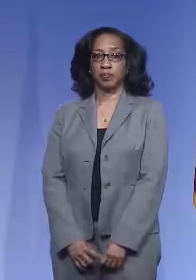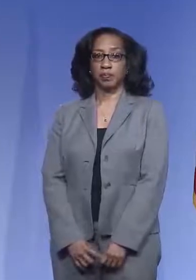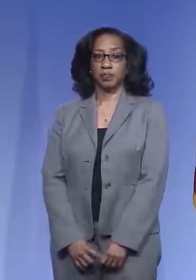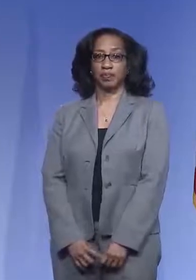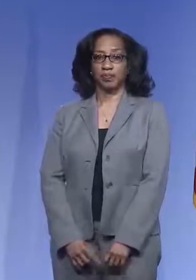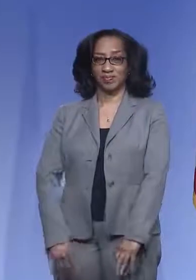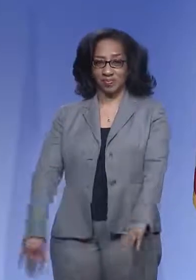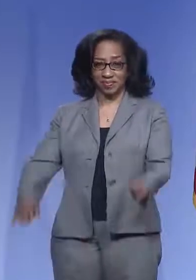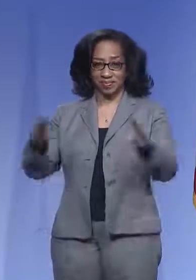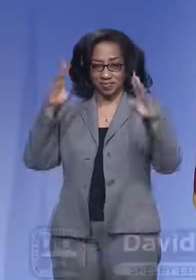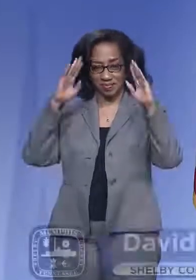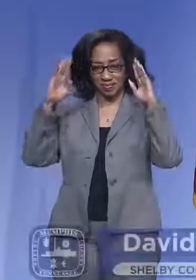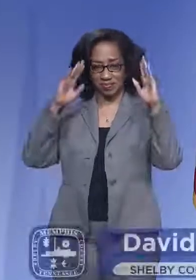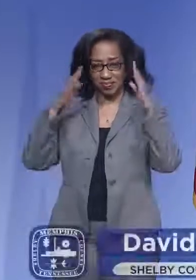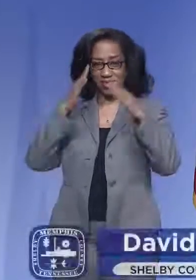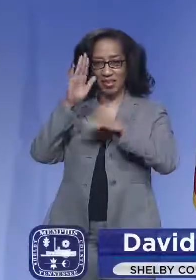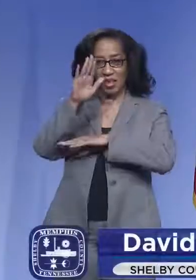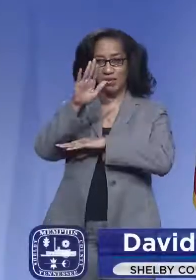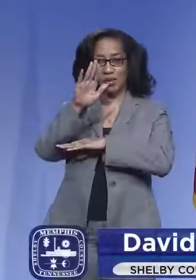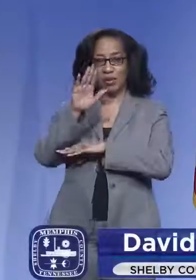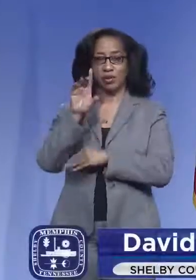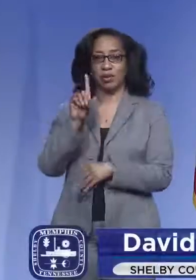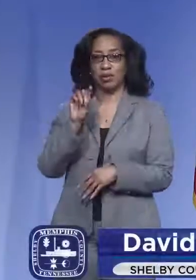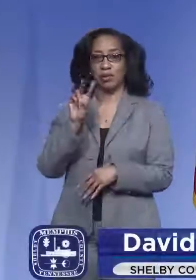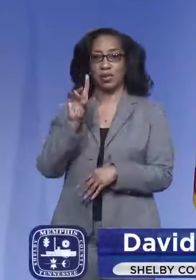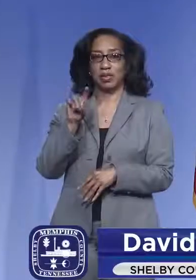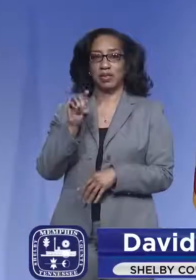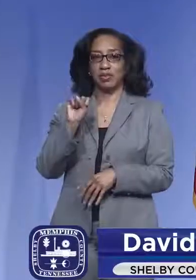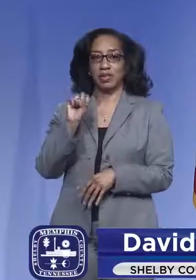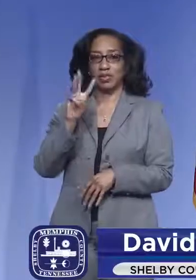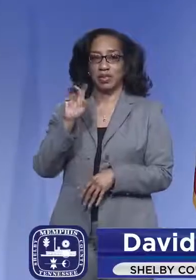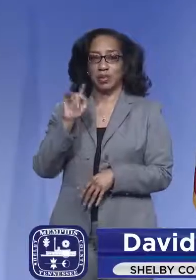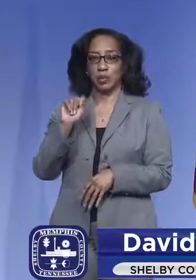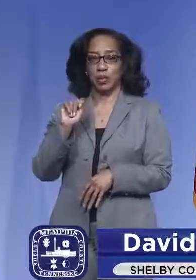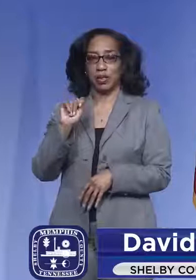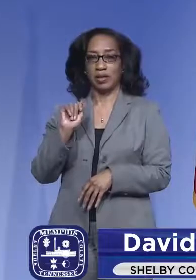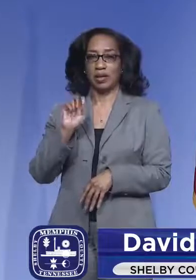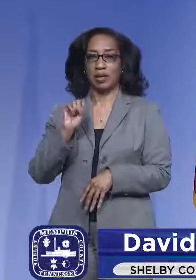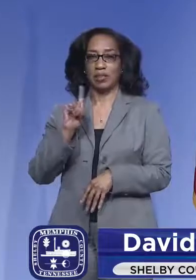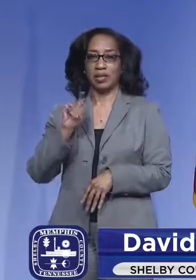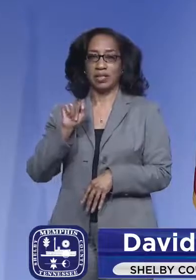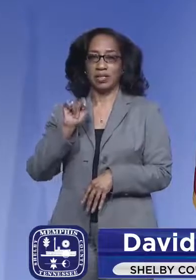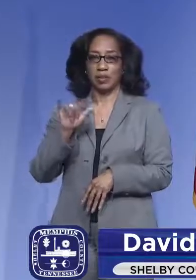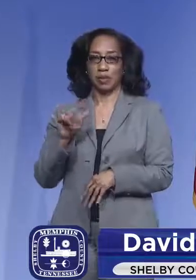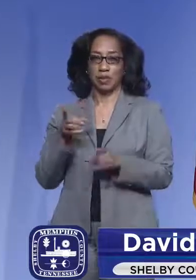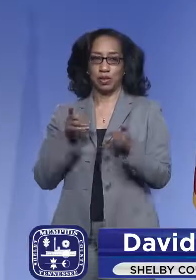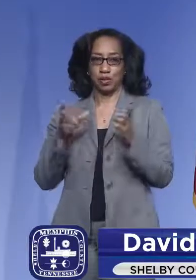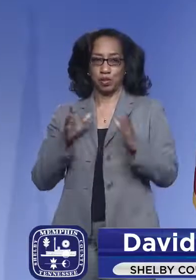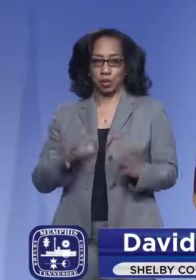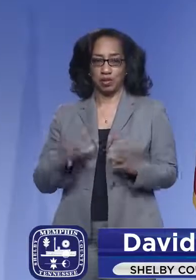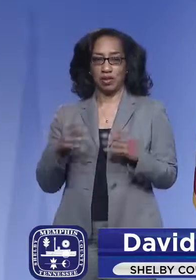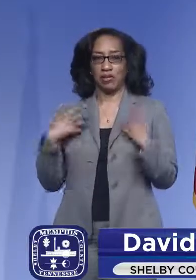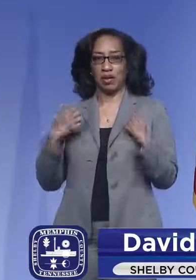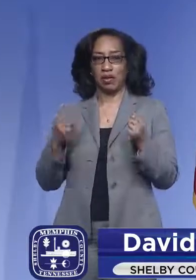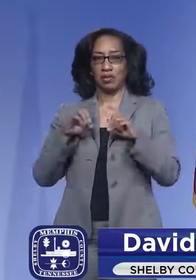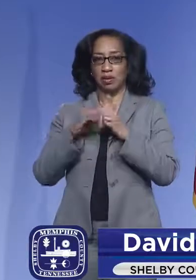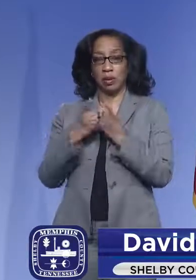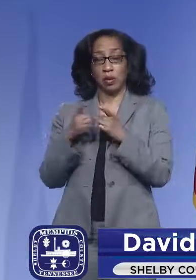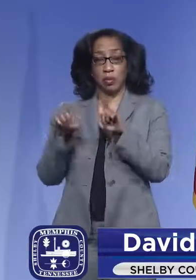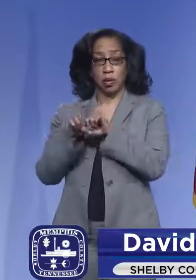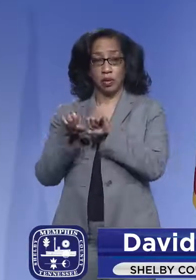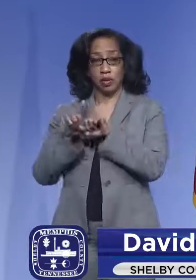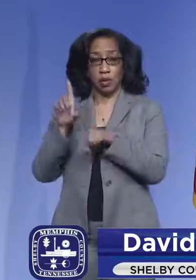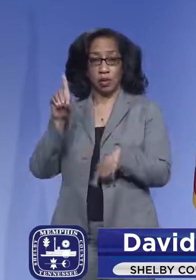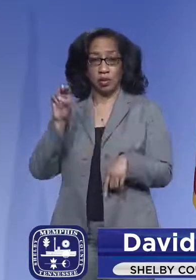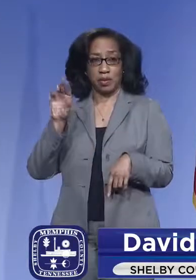Good afternoon. David Sweat, Deputy Director, Shelby County Health Department. I'm joined today with Chief Doug McGowen from the City of Memphis.